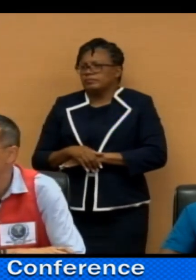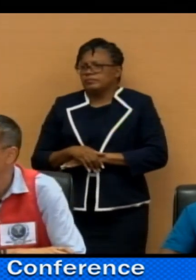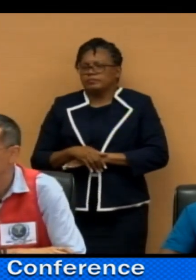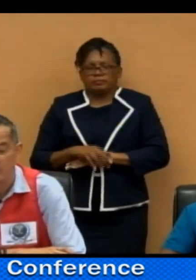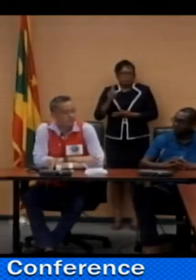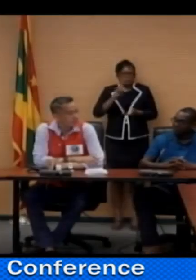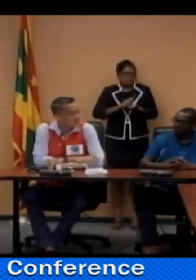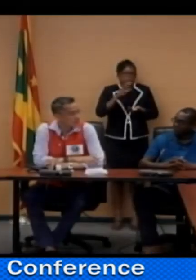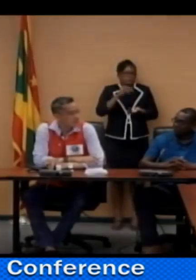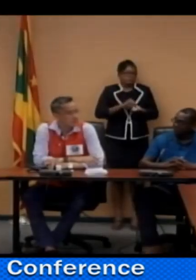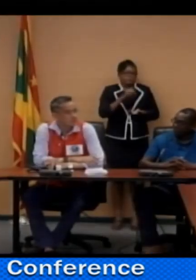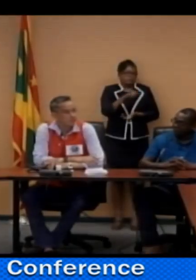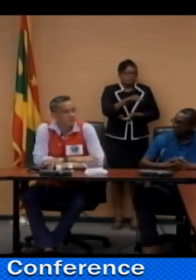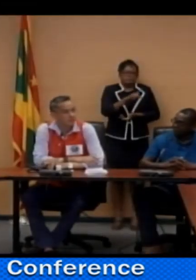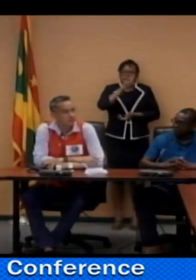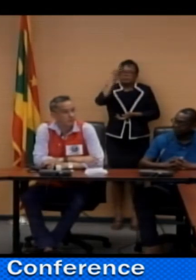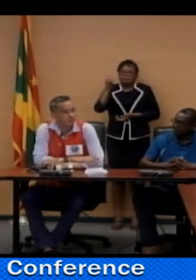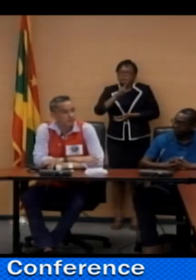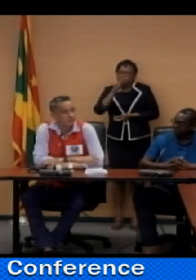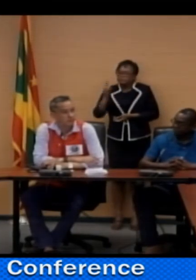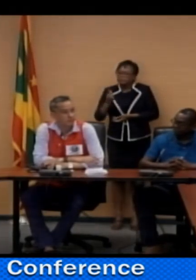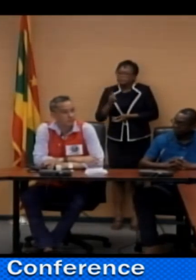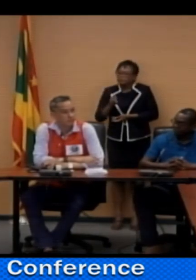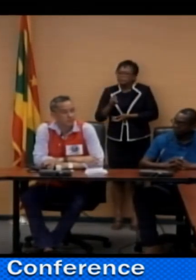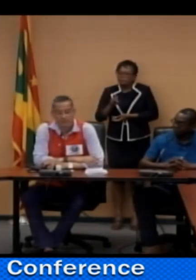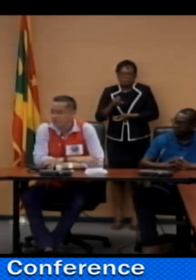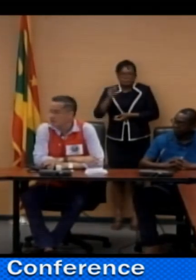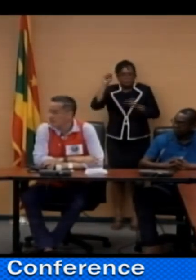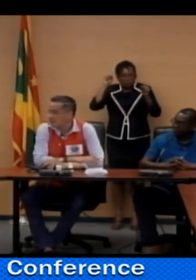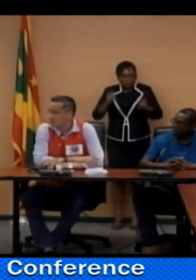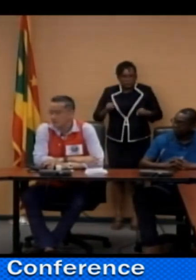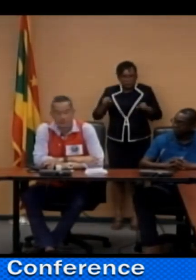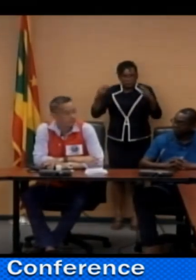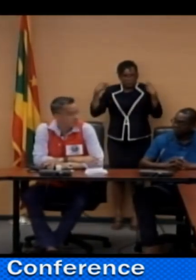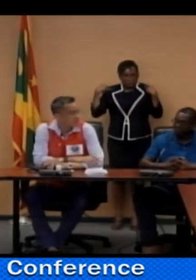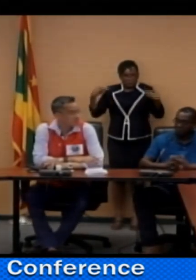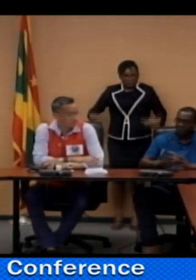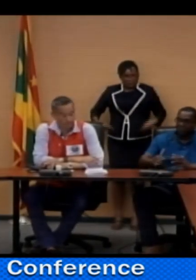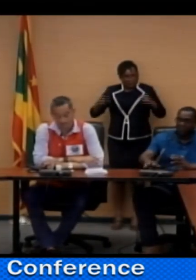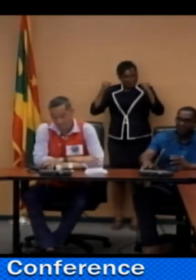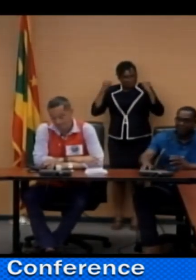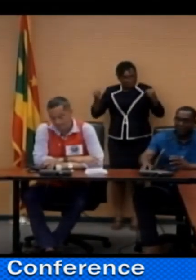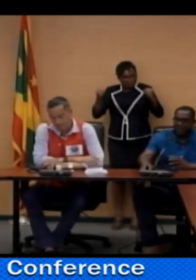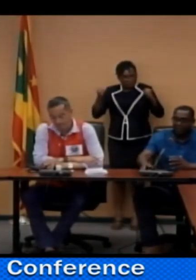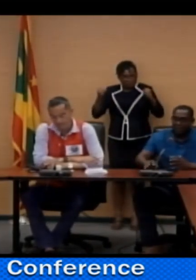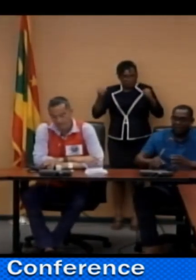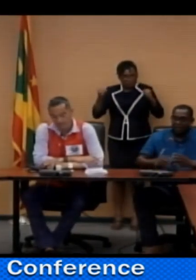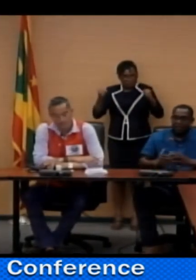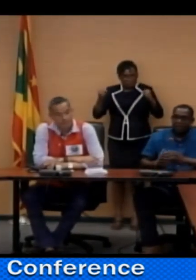Dr. Martin, I have a question here. Can someone be a healthy carrier of COVID-19?